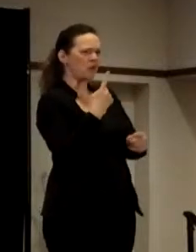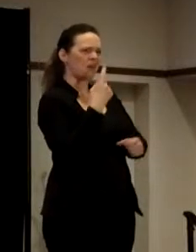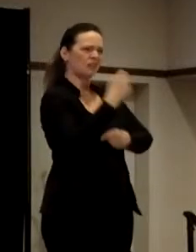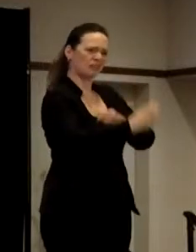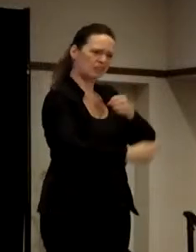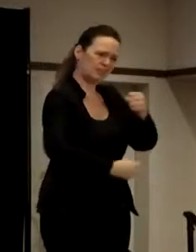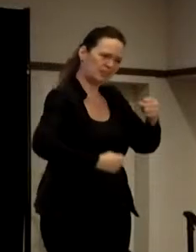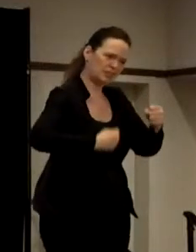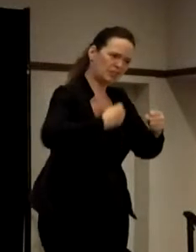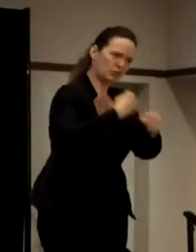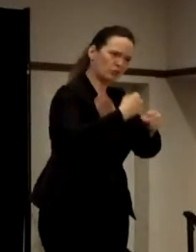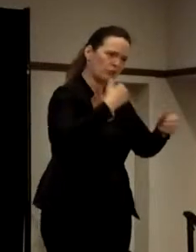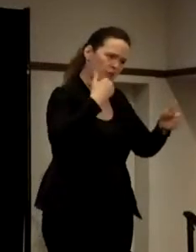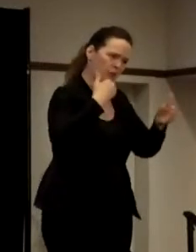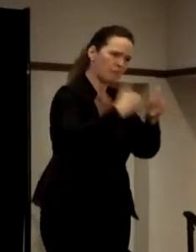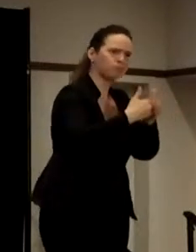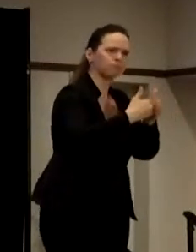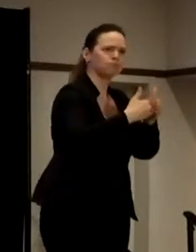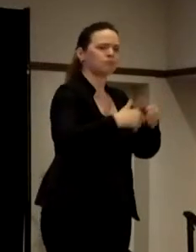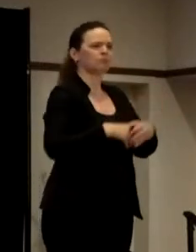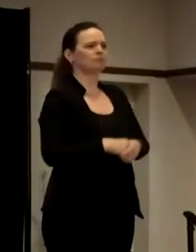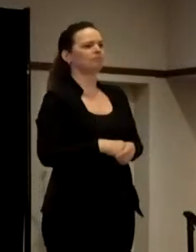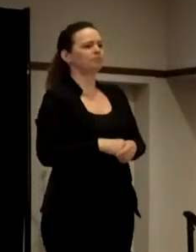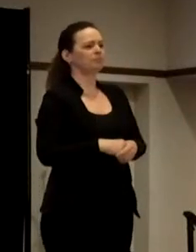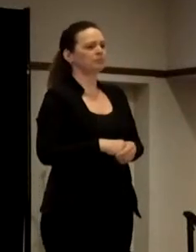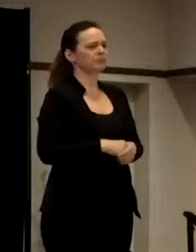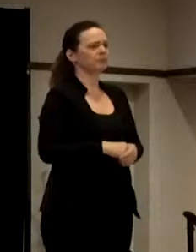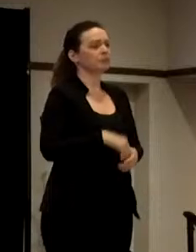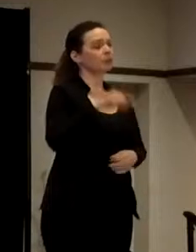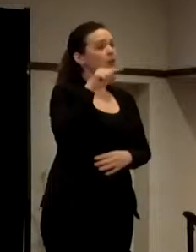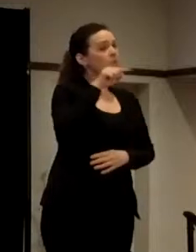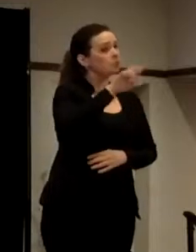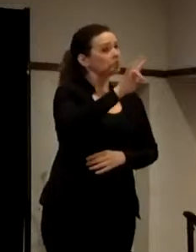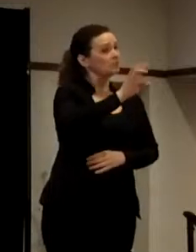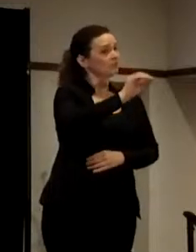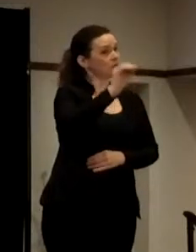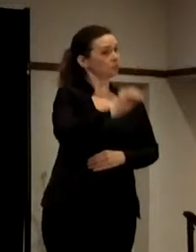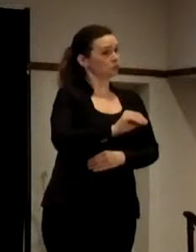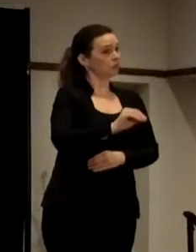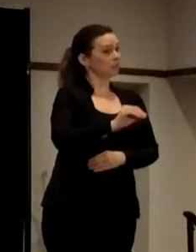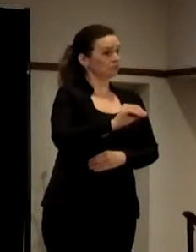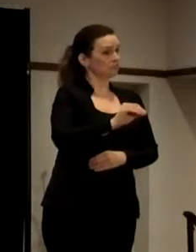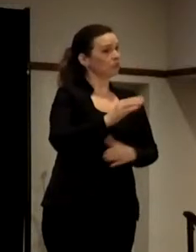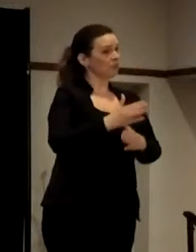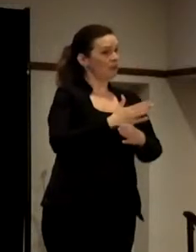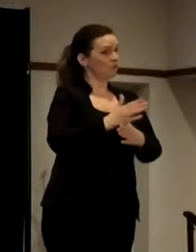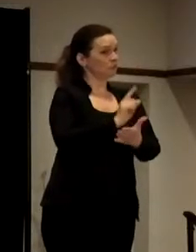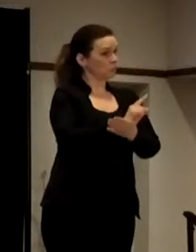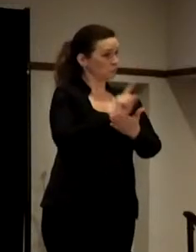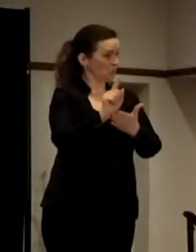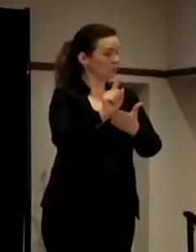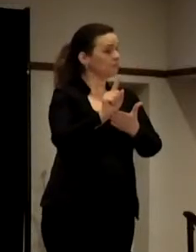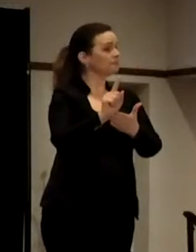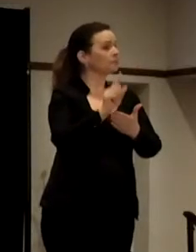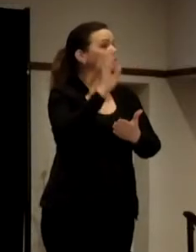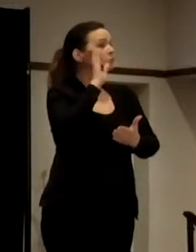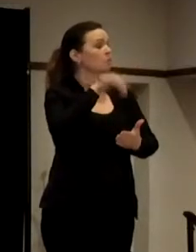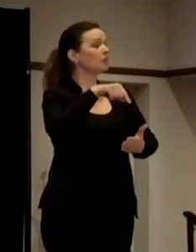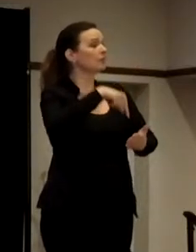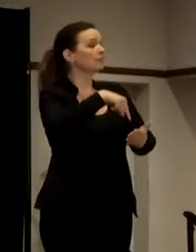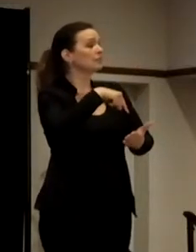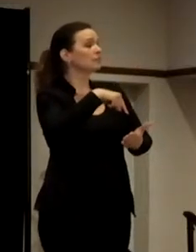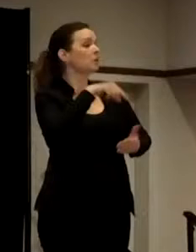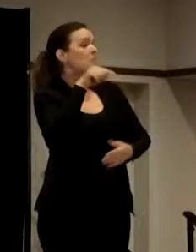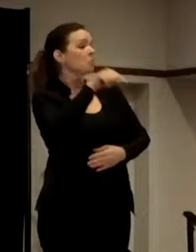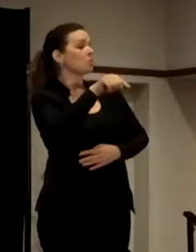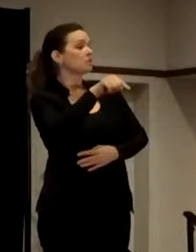in good shape, 7-day average at 0.7%. I actually look back. We've been in this spot for over a month now, between 0.7